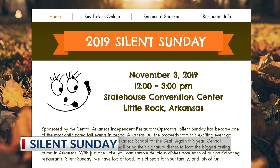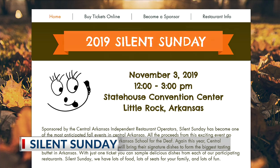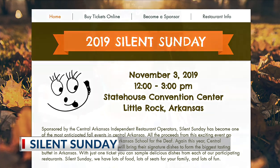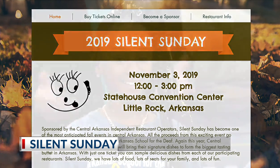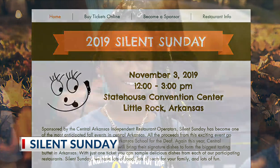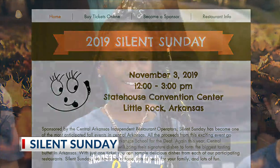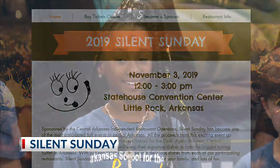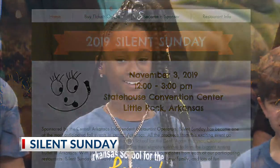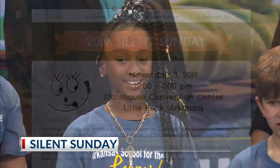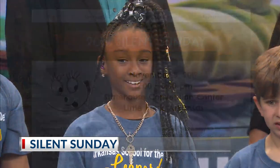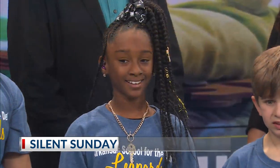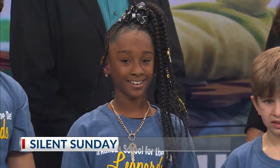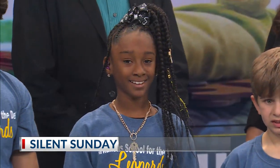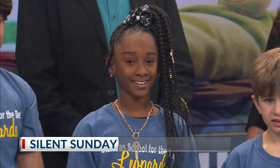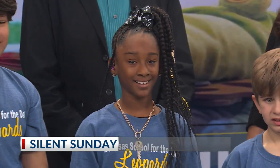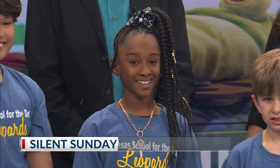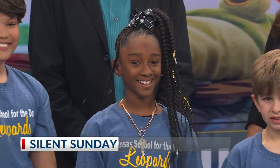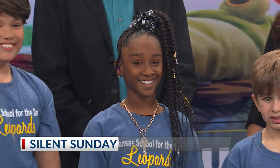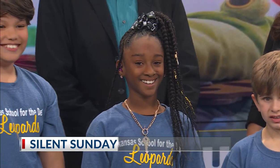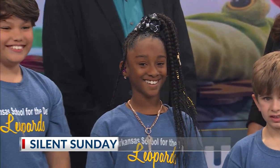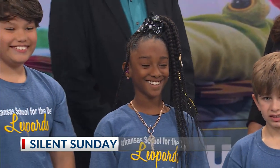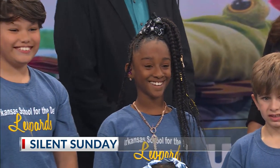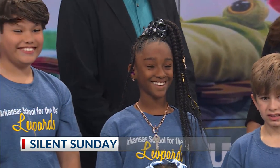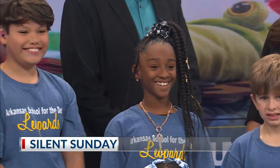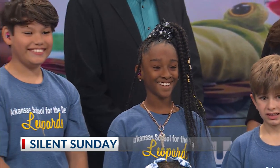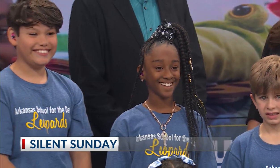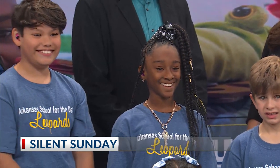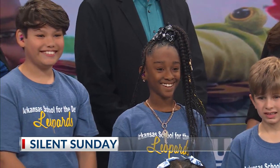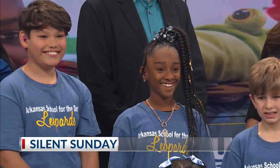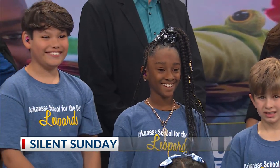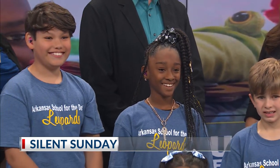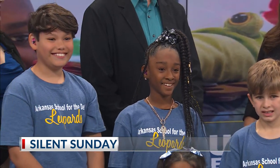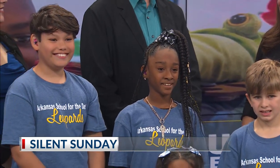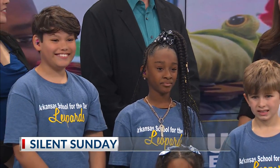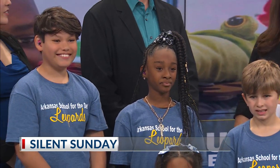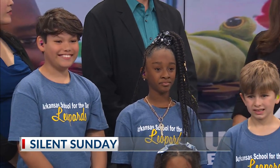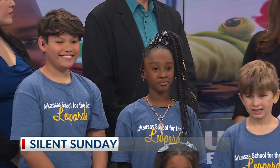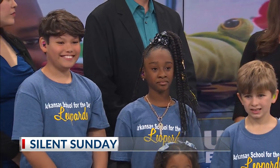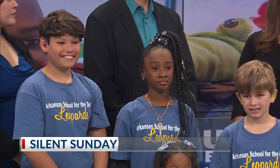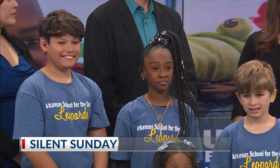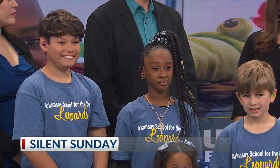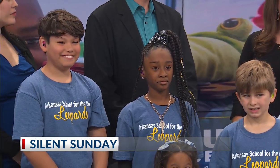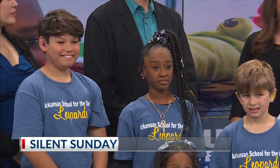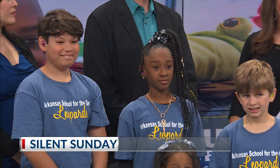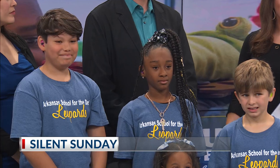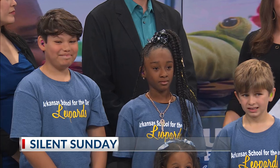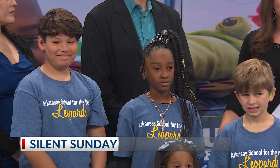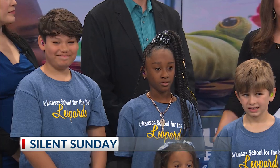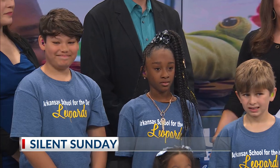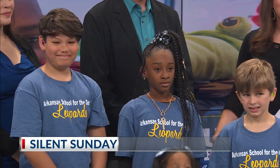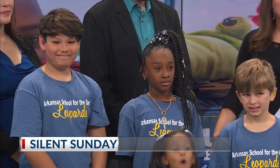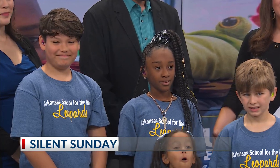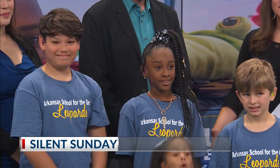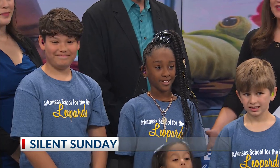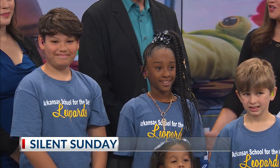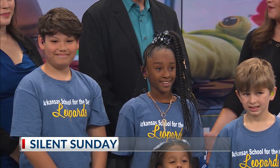from Singing Fingers. Some of them are here, right here. Oh, absolutely amazing. You're going to want to be a part of this event. Great food, Christmas shop